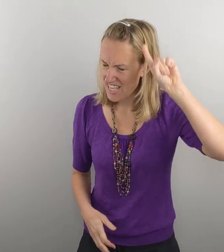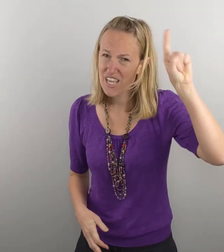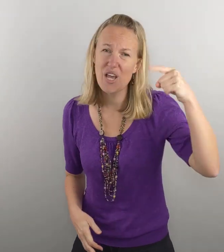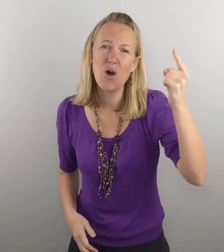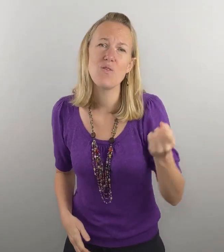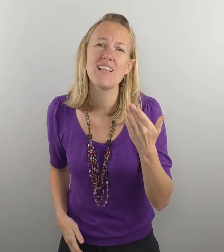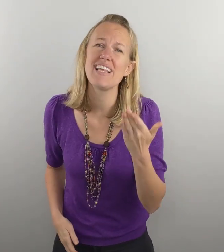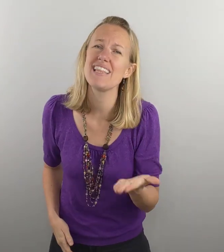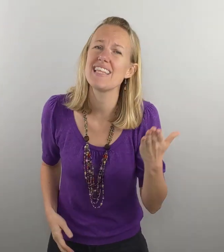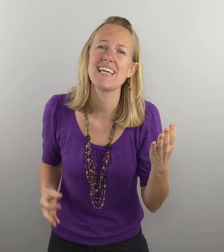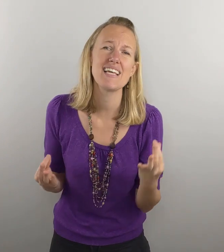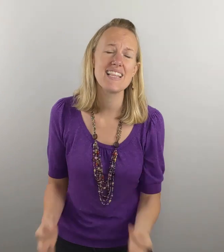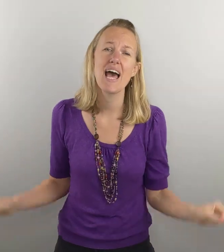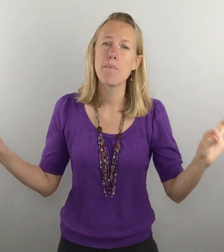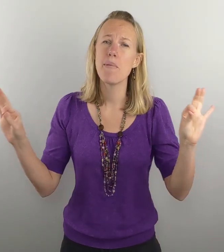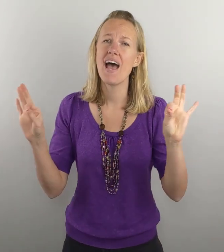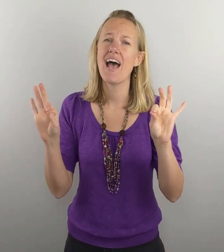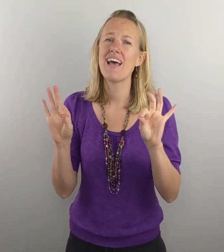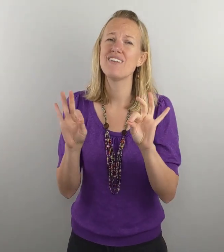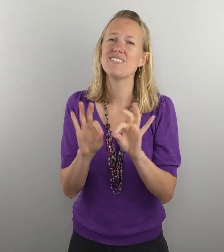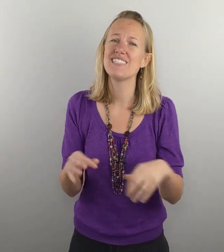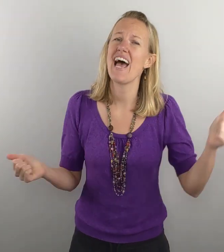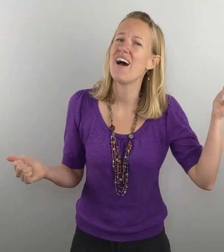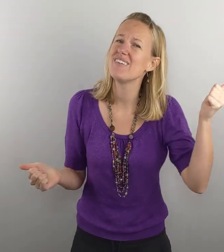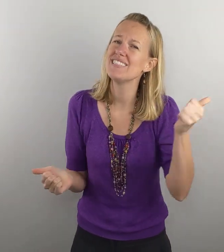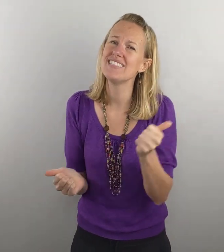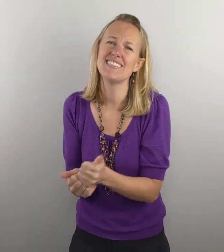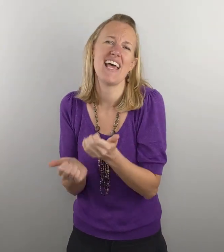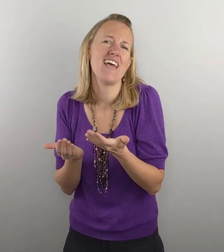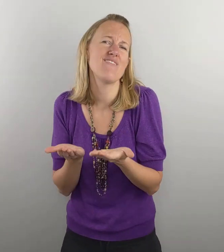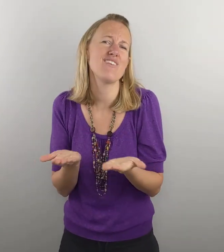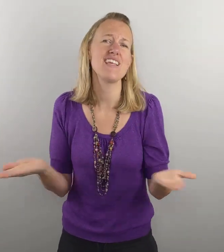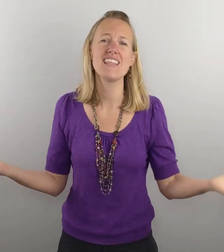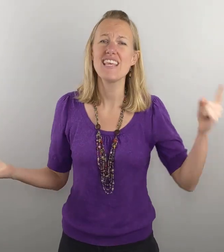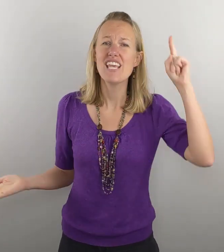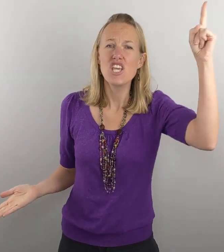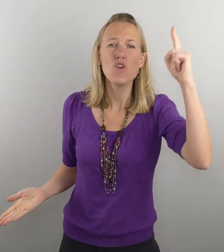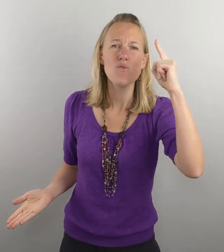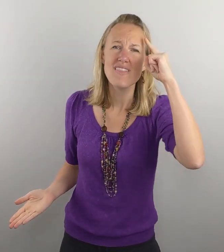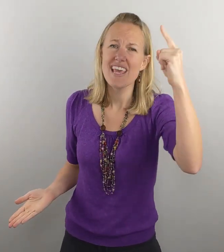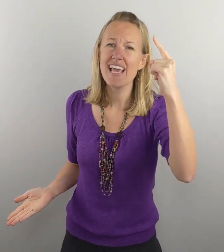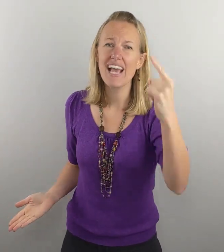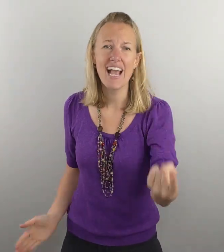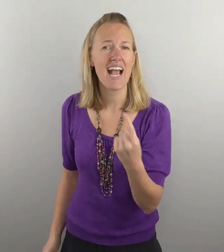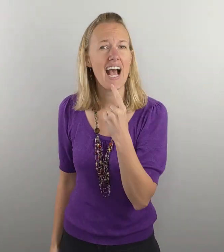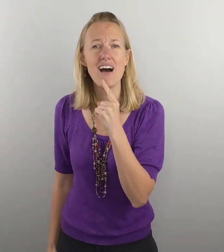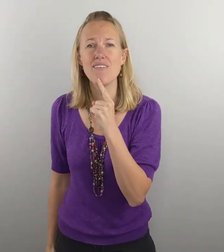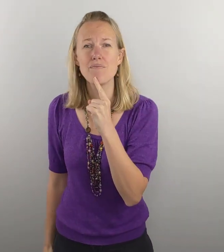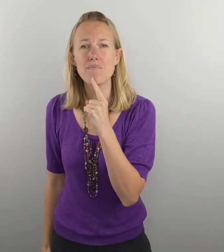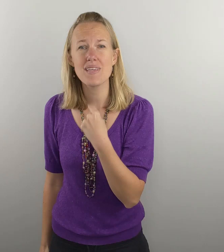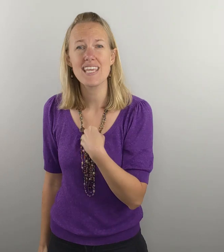the only thing that matters now is everything you think of me.